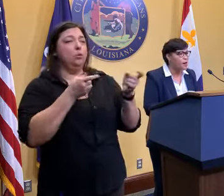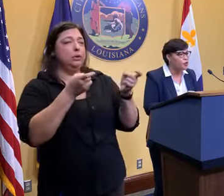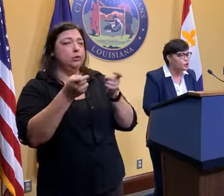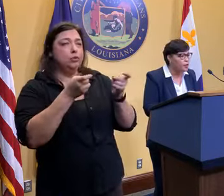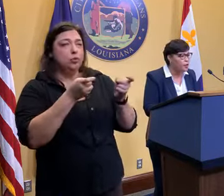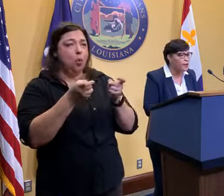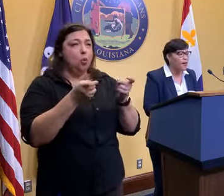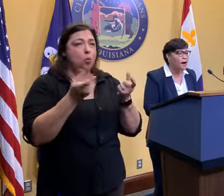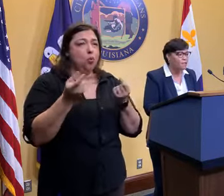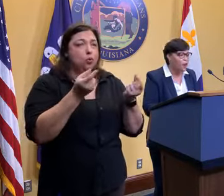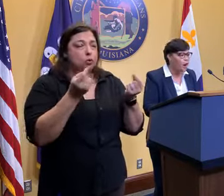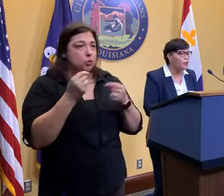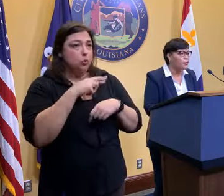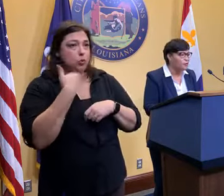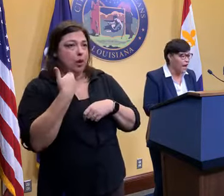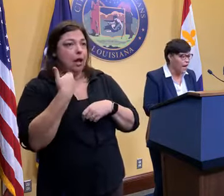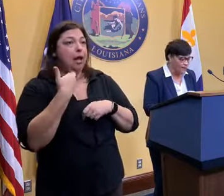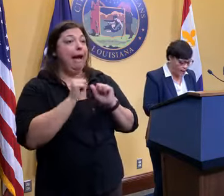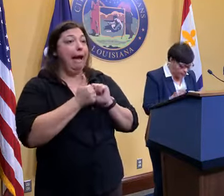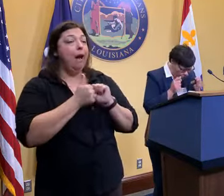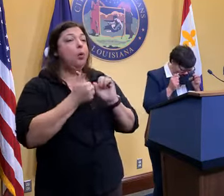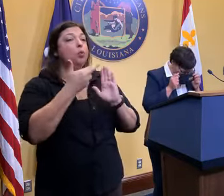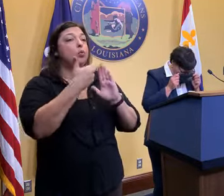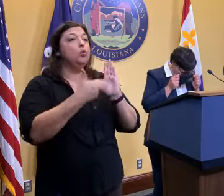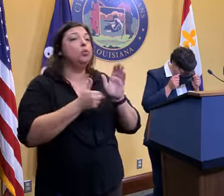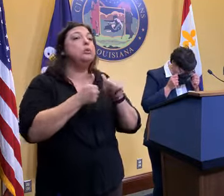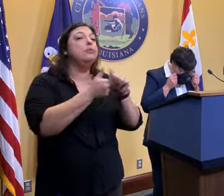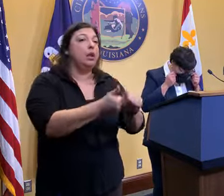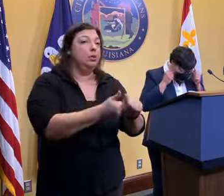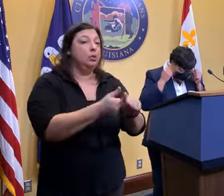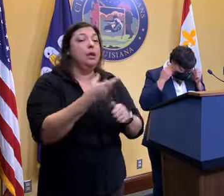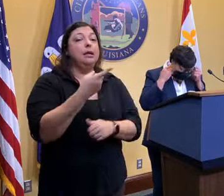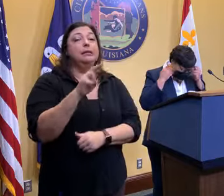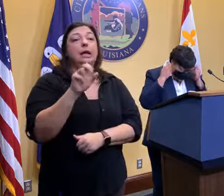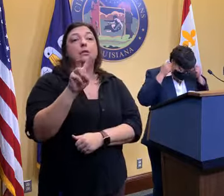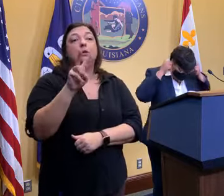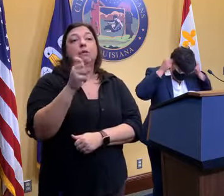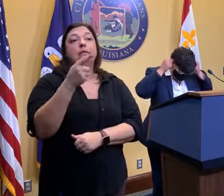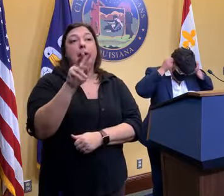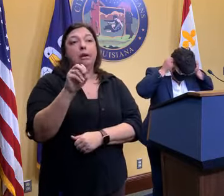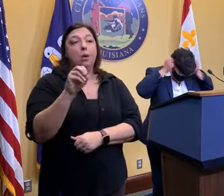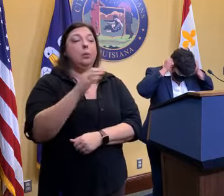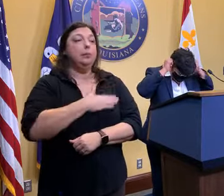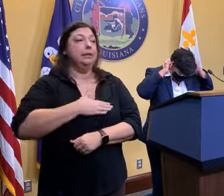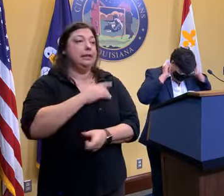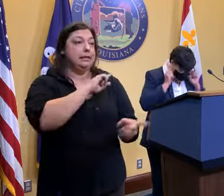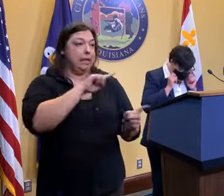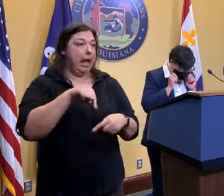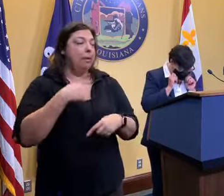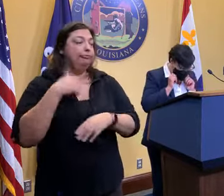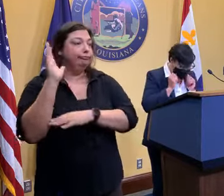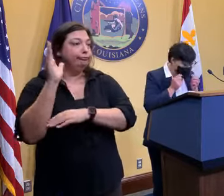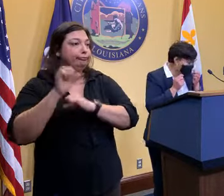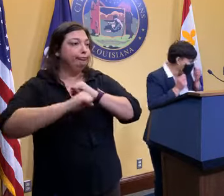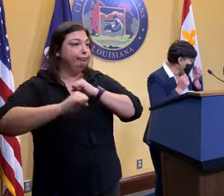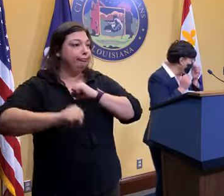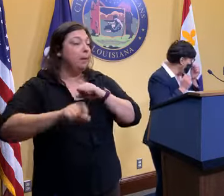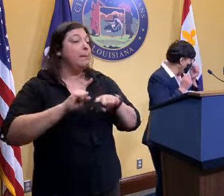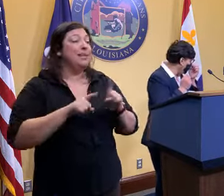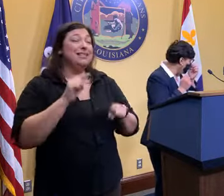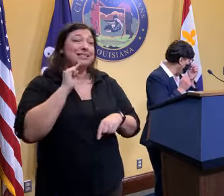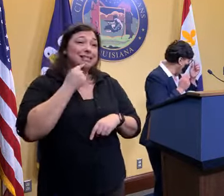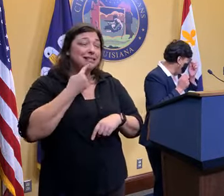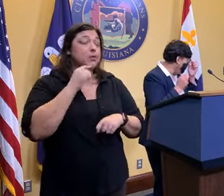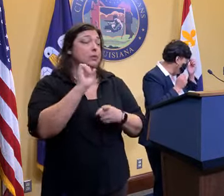risk. And we do it by following the guidelines. So Dr. Begno, come on up. I know I've talked a lot, but this is